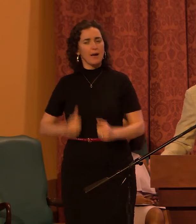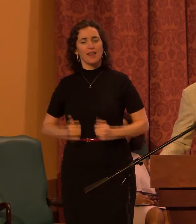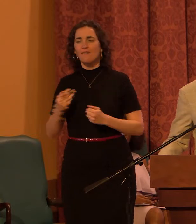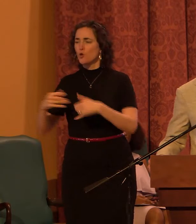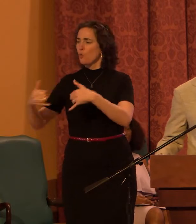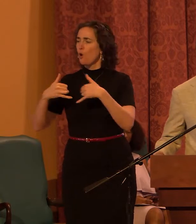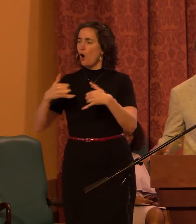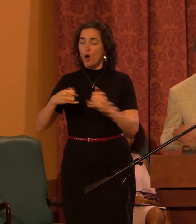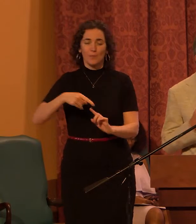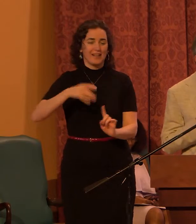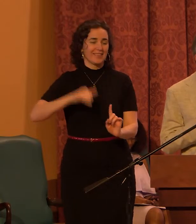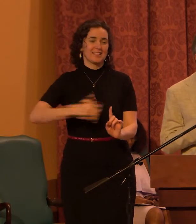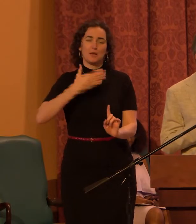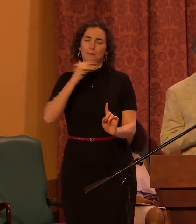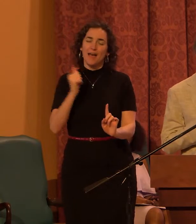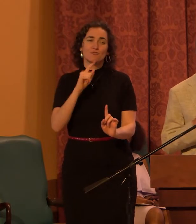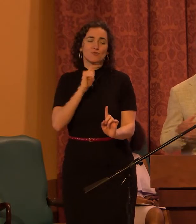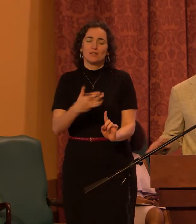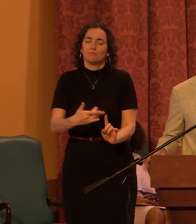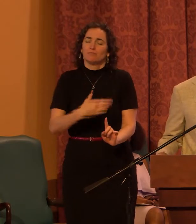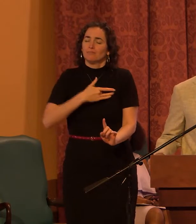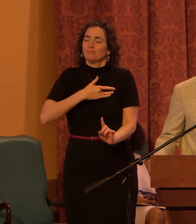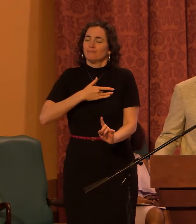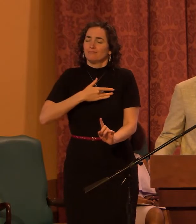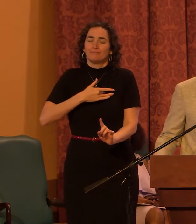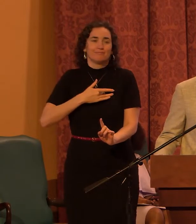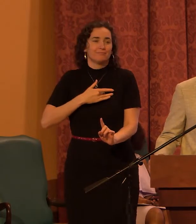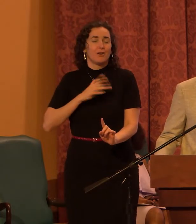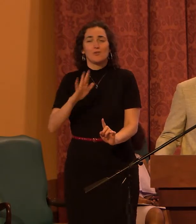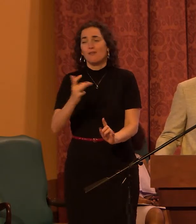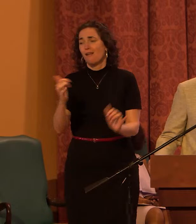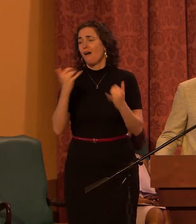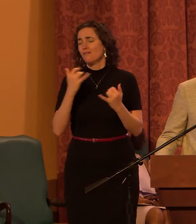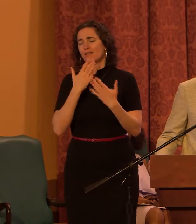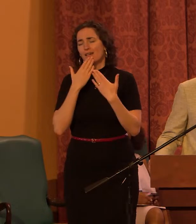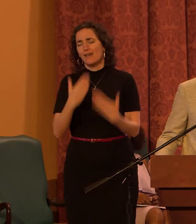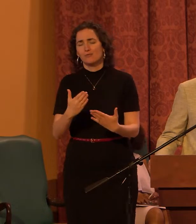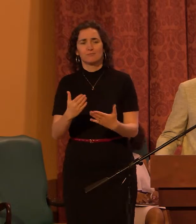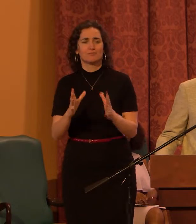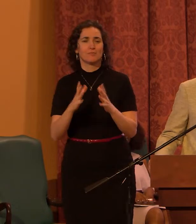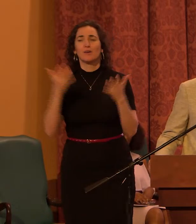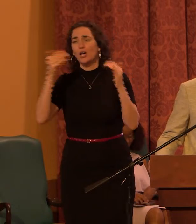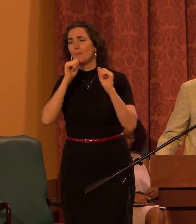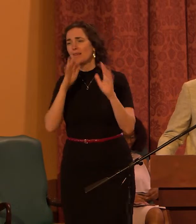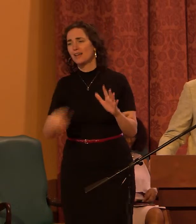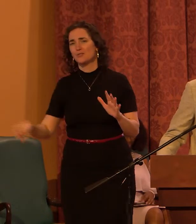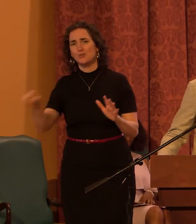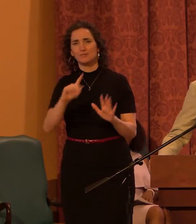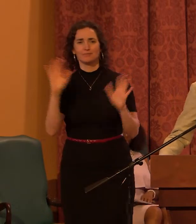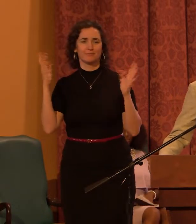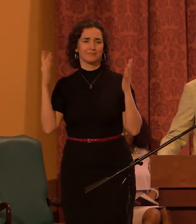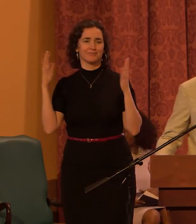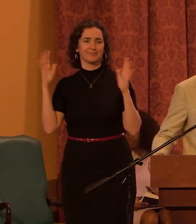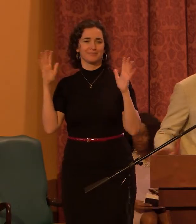and you really made my heart warm with your love. Thank you all very much. And God bless y'all. Thank